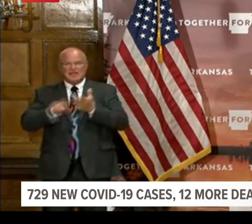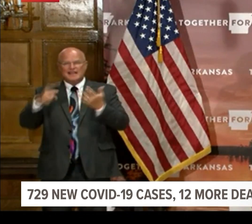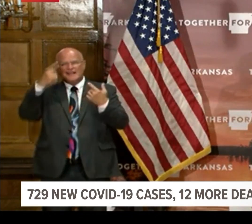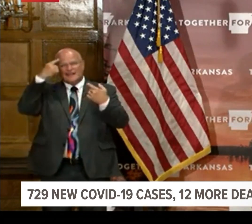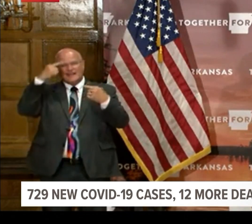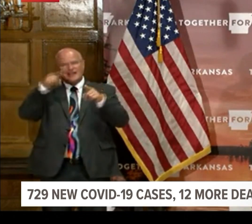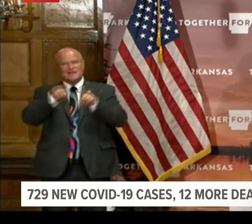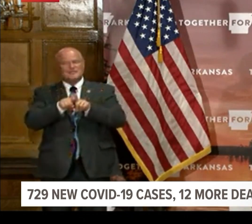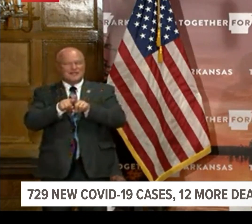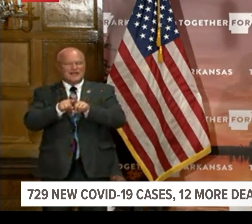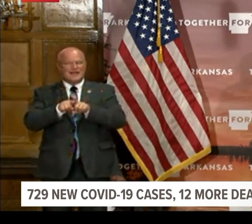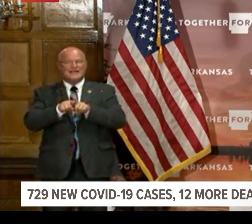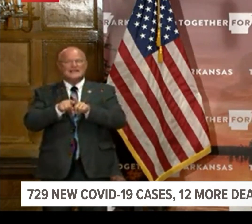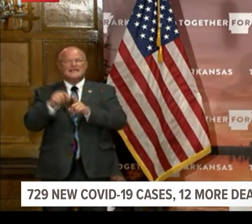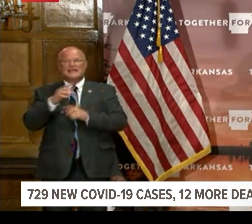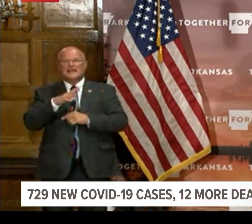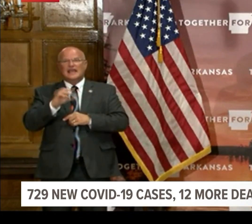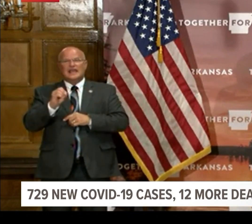compliant. They've been